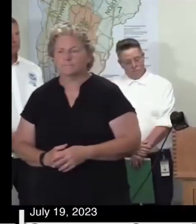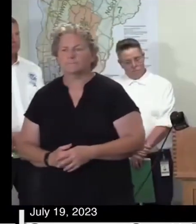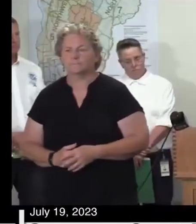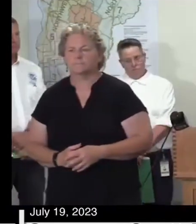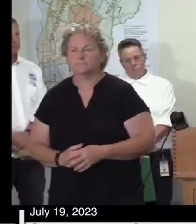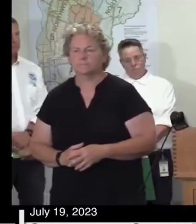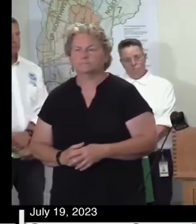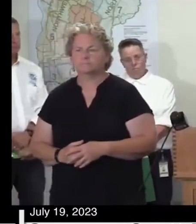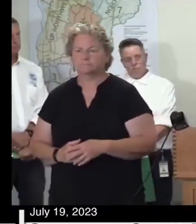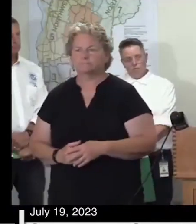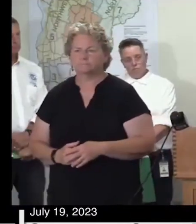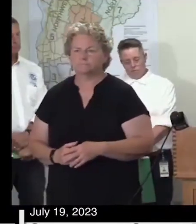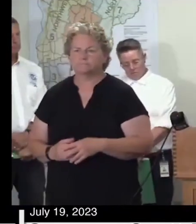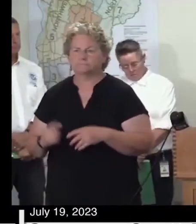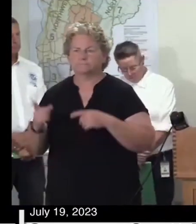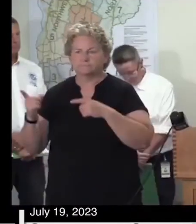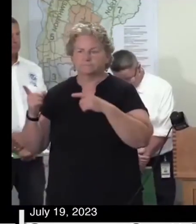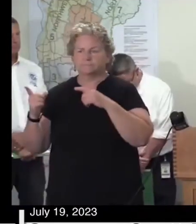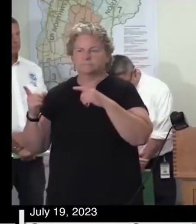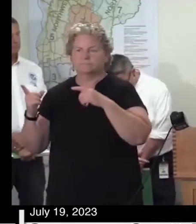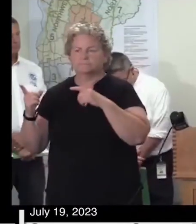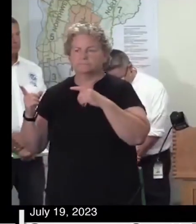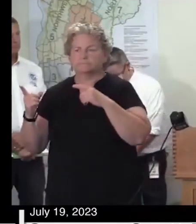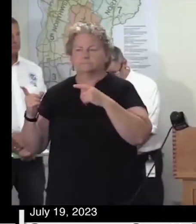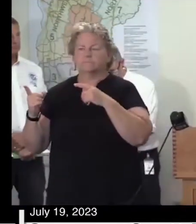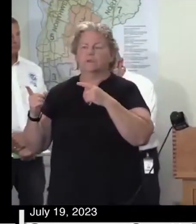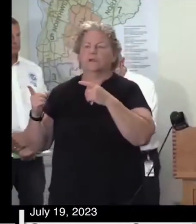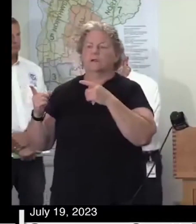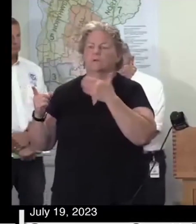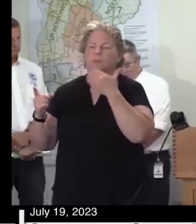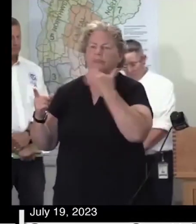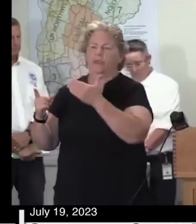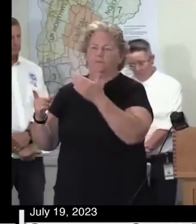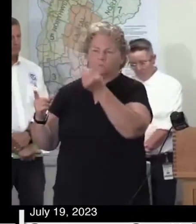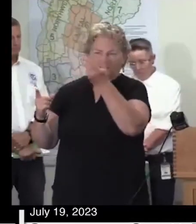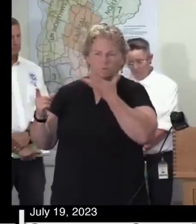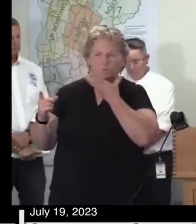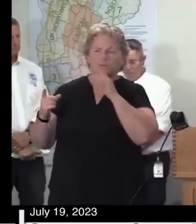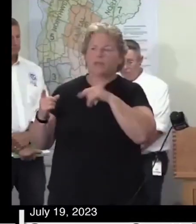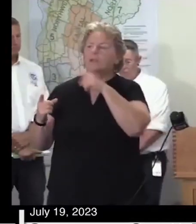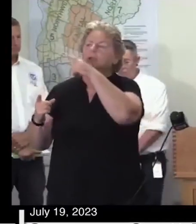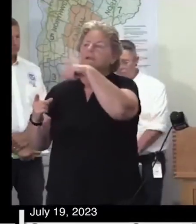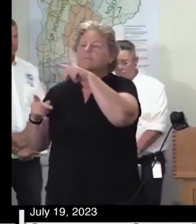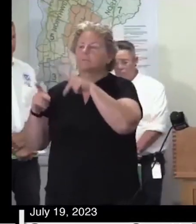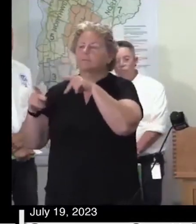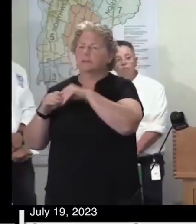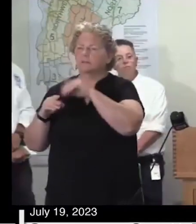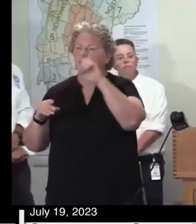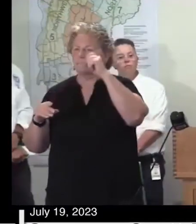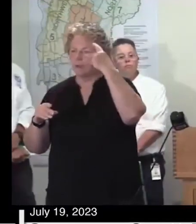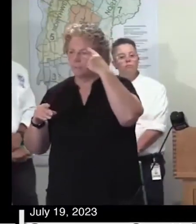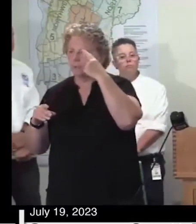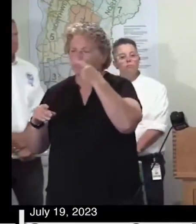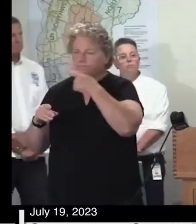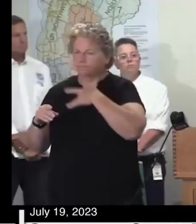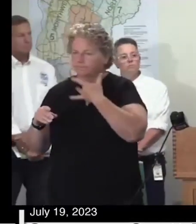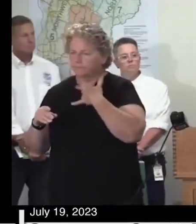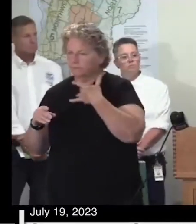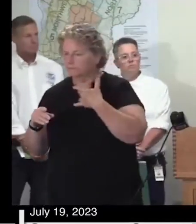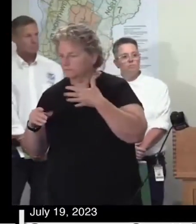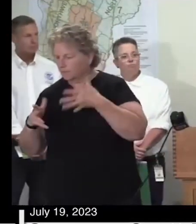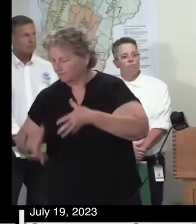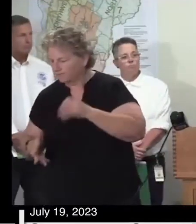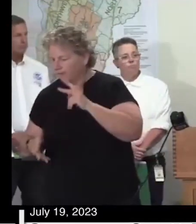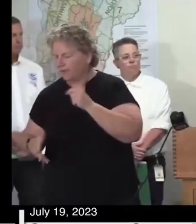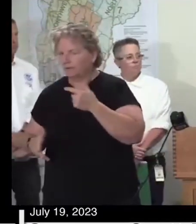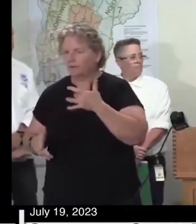are feeling neglected in some way, we don't know that until we hear it. If we hear that Marshfield does not